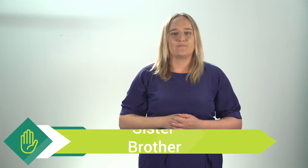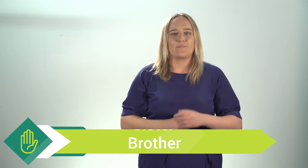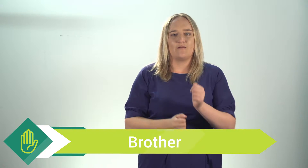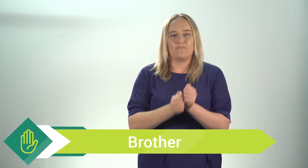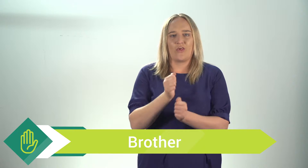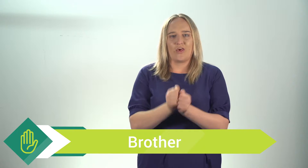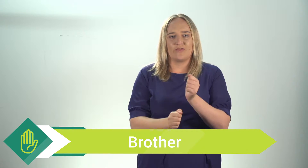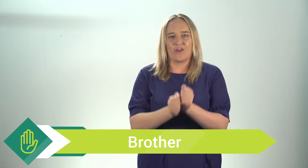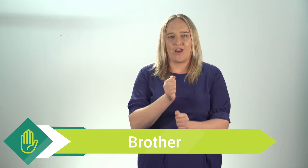Brother.